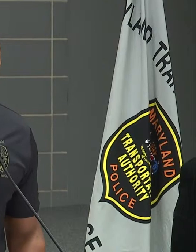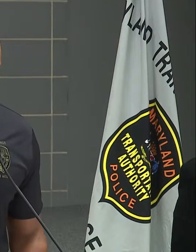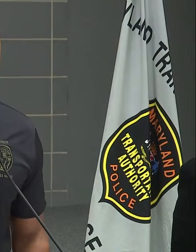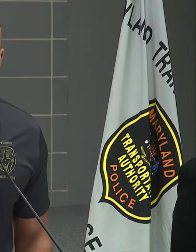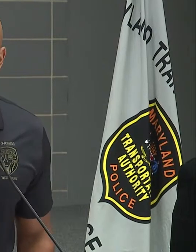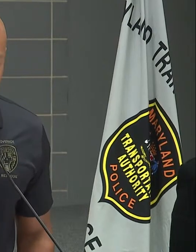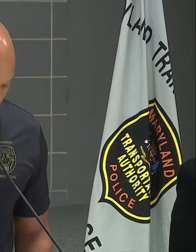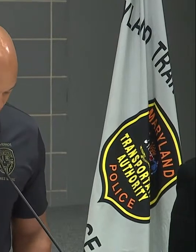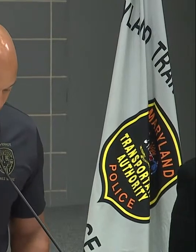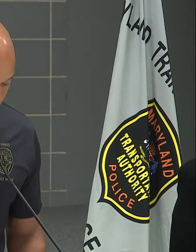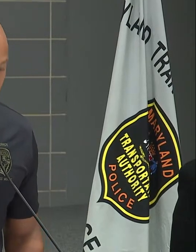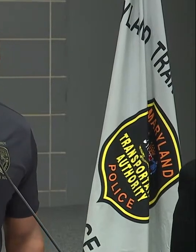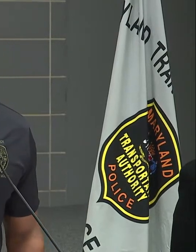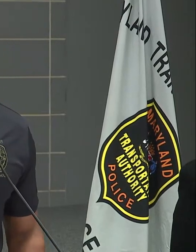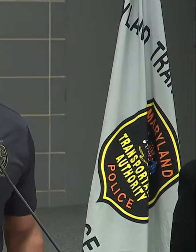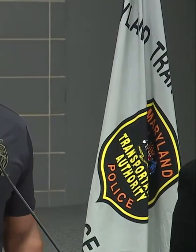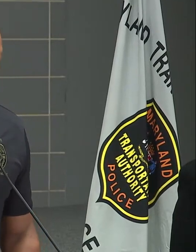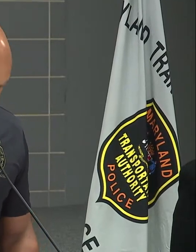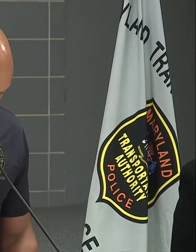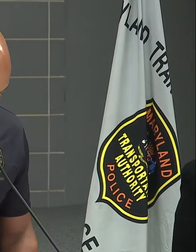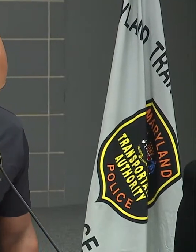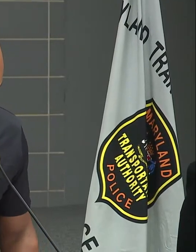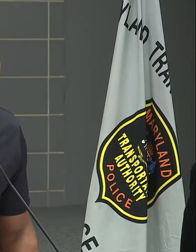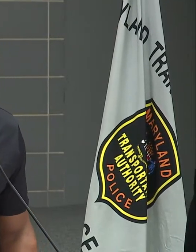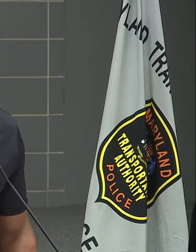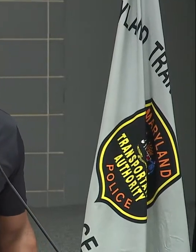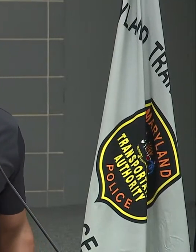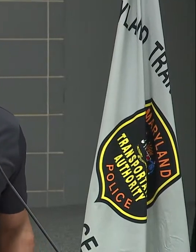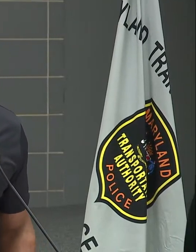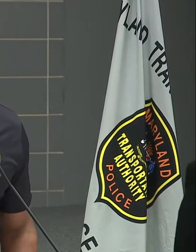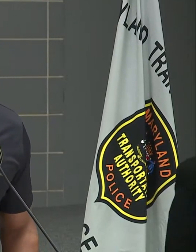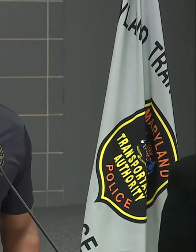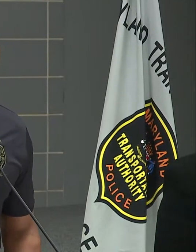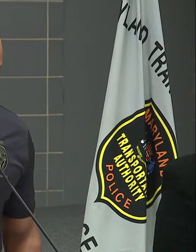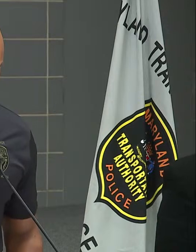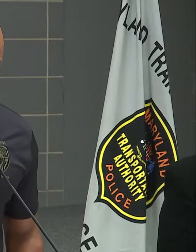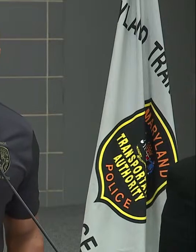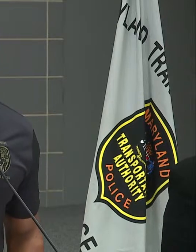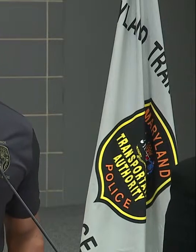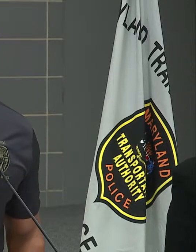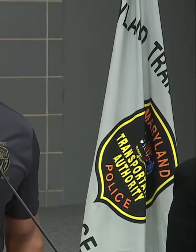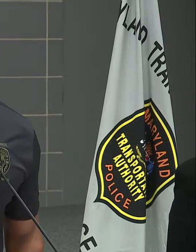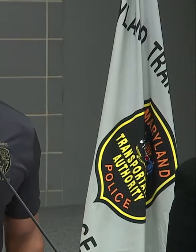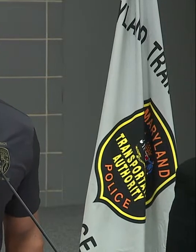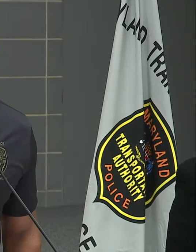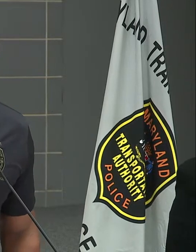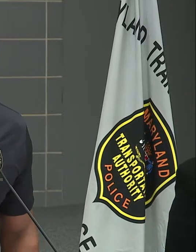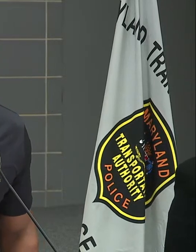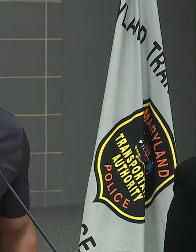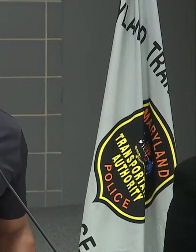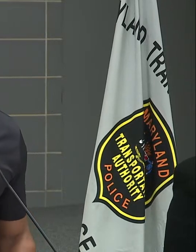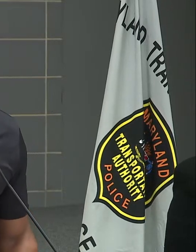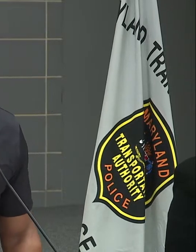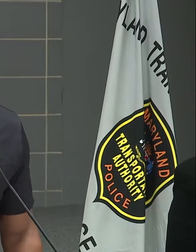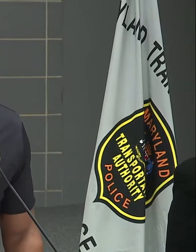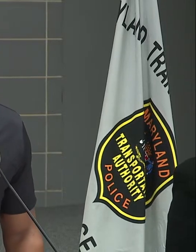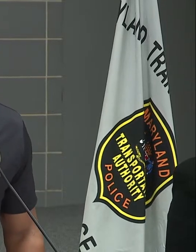Sus trabajos tenían dignidad. Y pensamos en ellos todos los